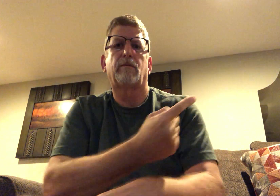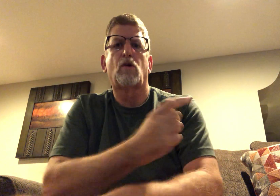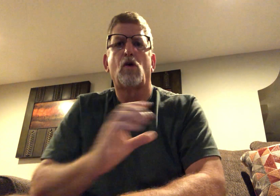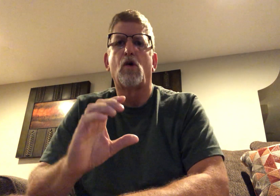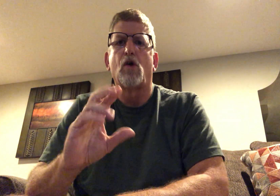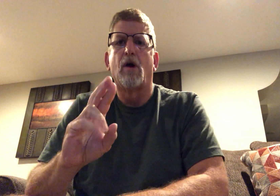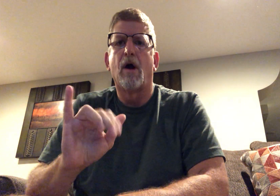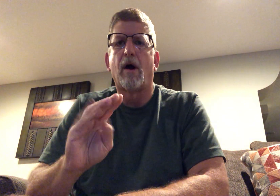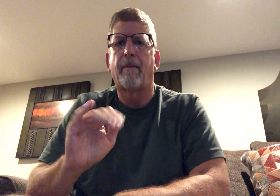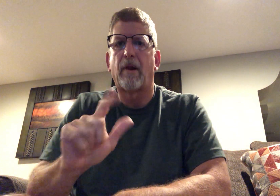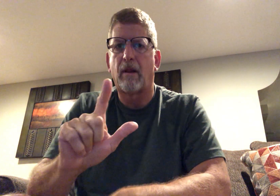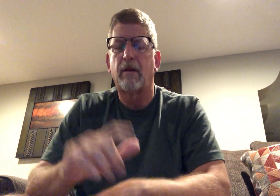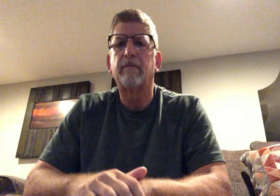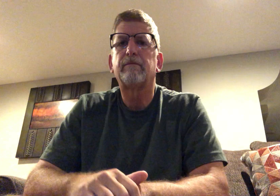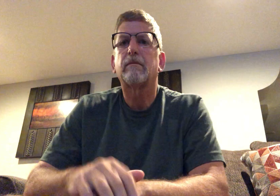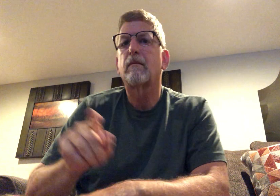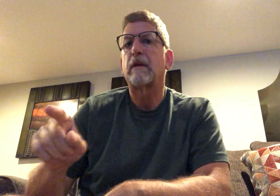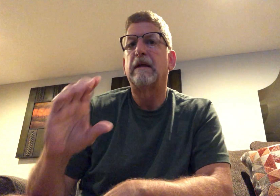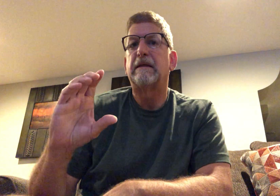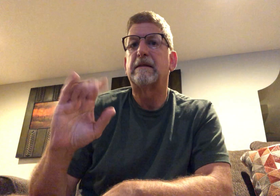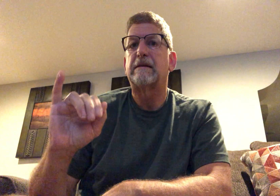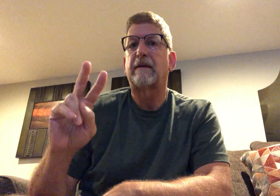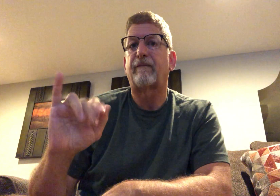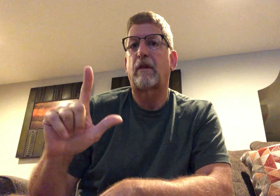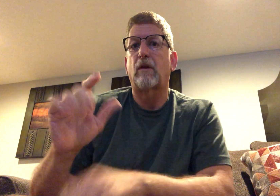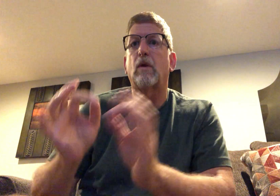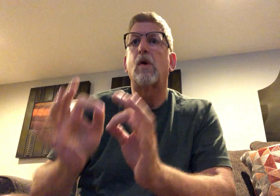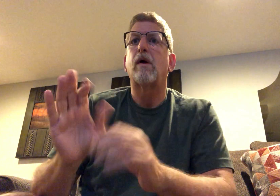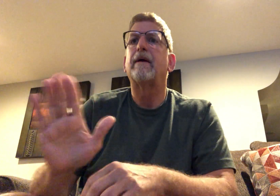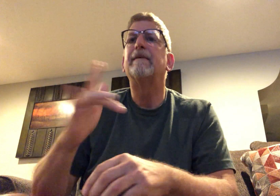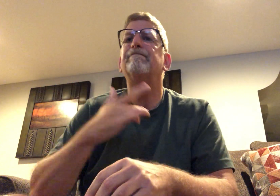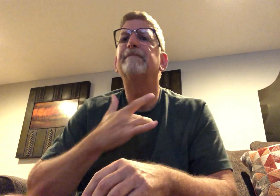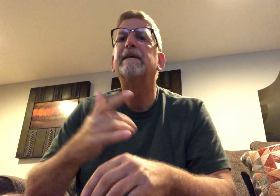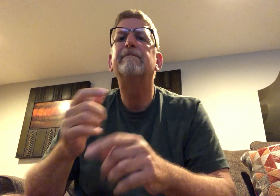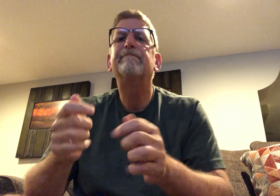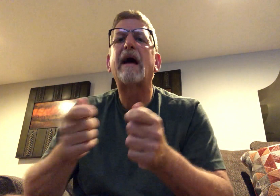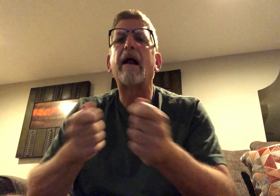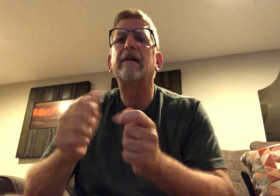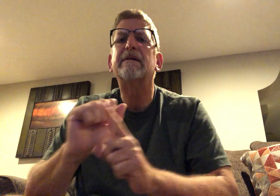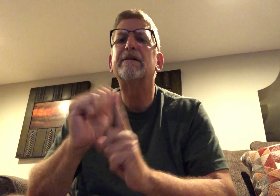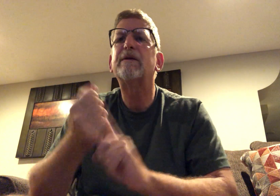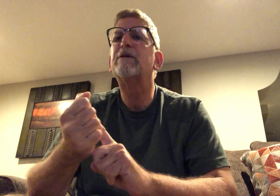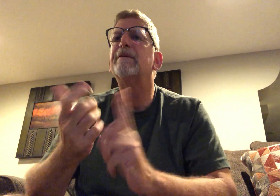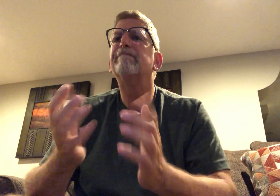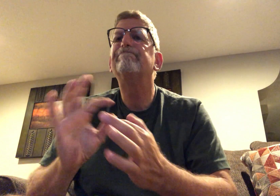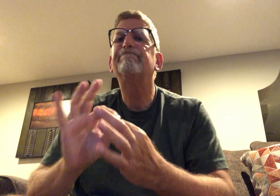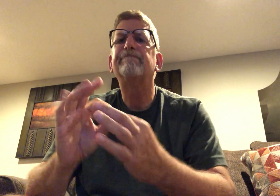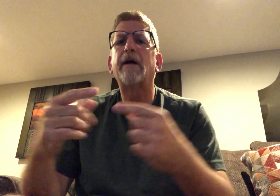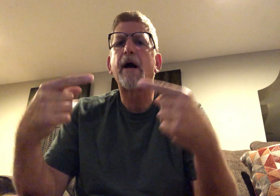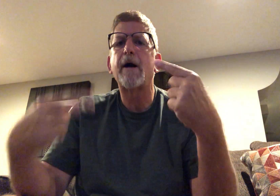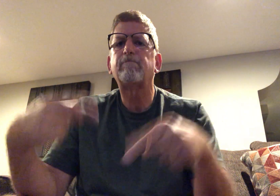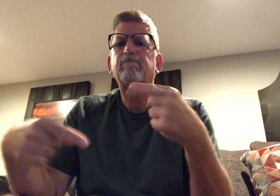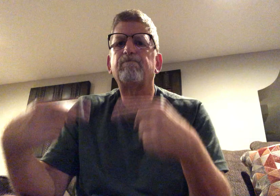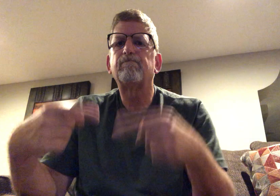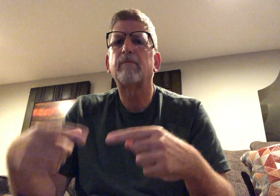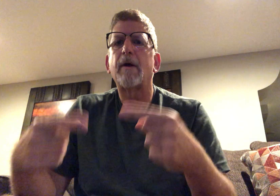the spectacular motion picture event. Vanity Fair, Entertainment Weekly, and Harper's Bazaar are all talking about Downton Abbey. It's